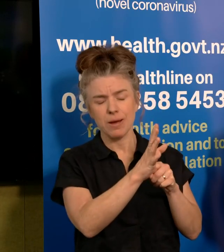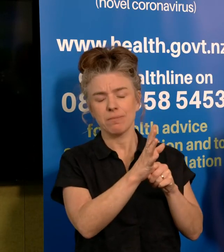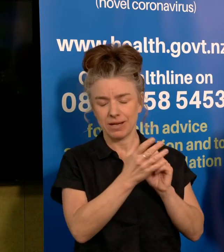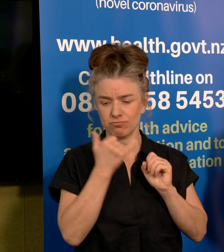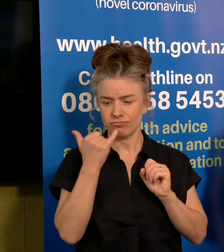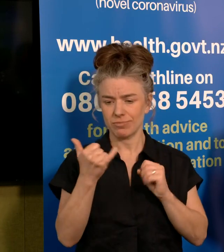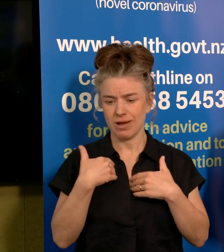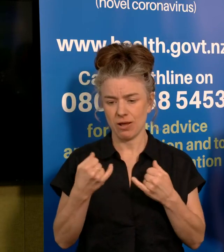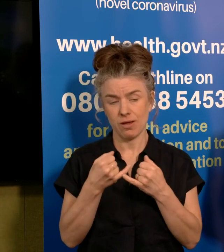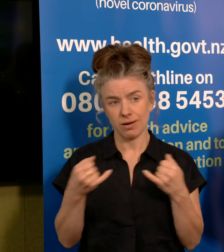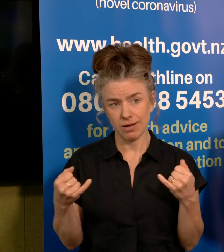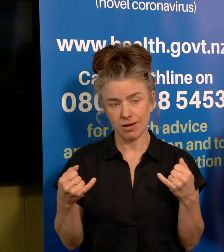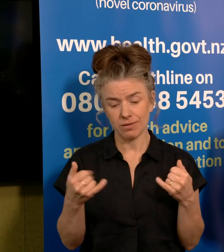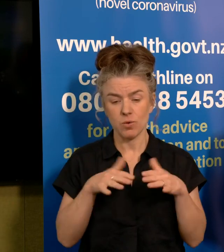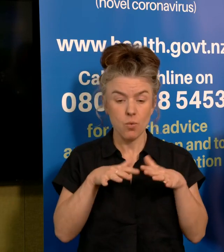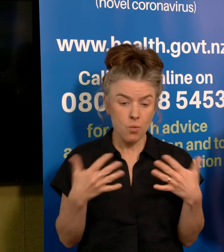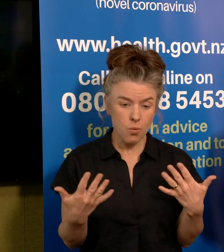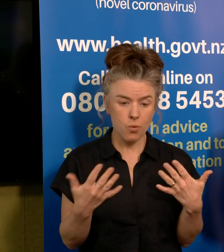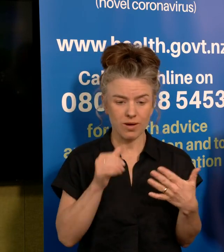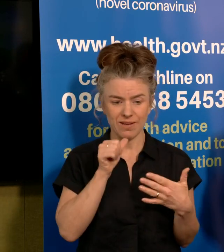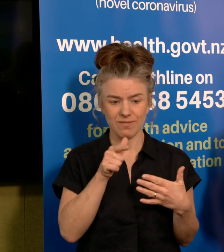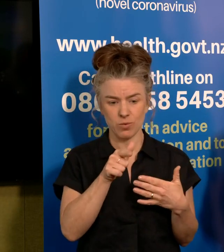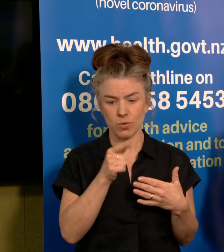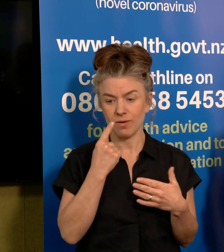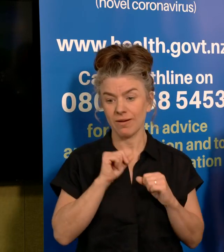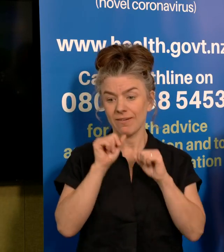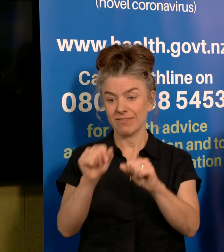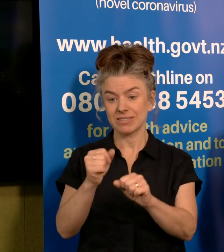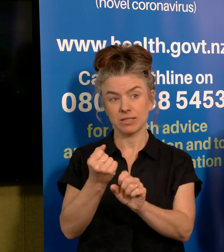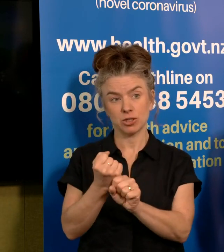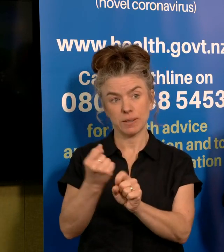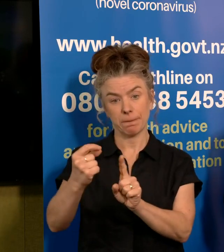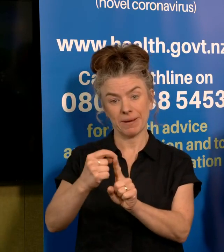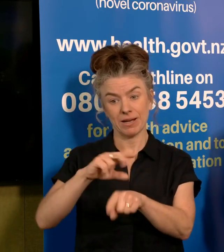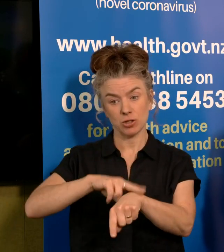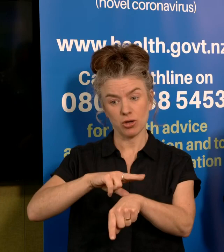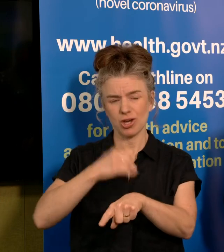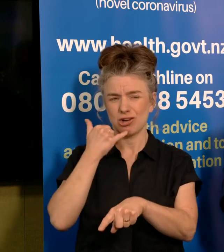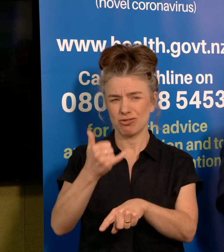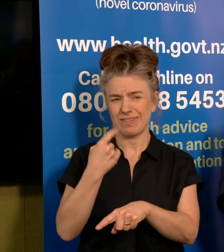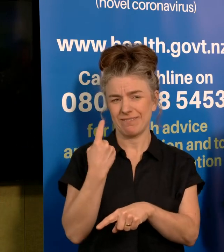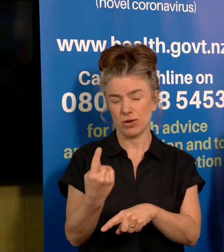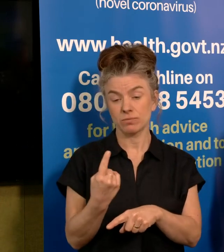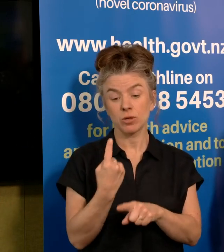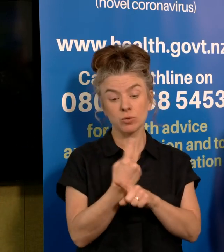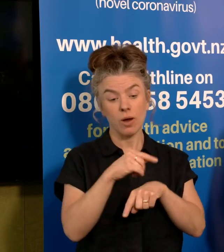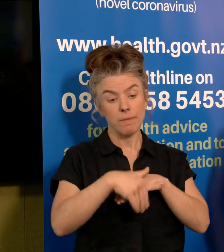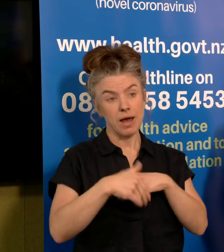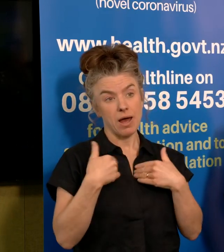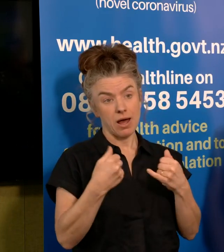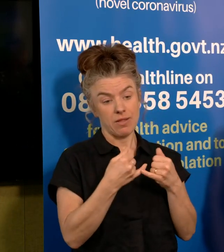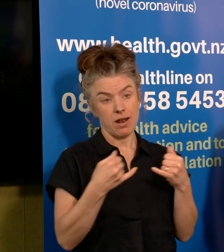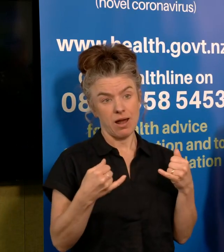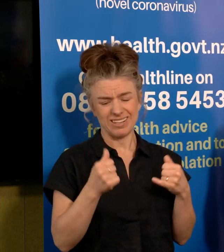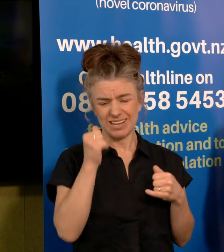call Healthline or if you're going to see your GP, call ahead. And finally, just on Healthline,